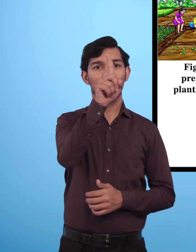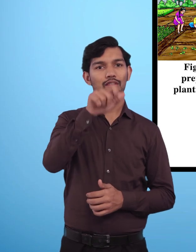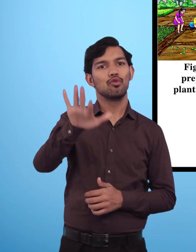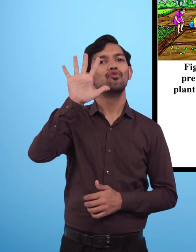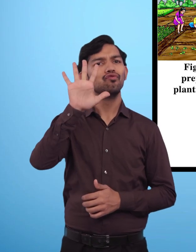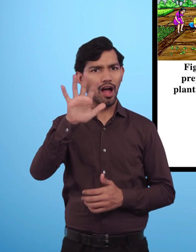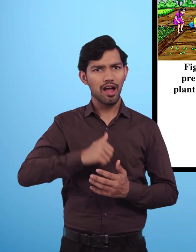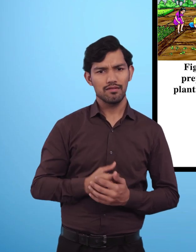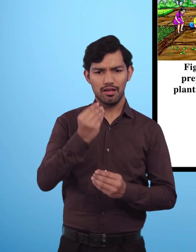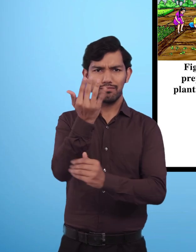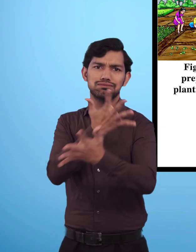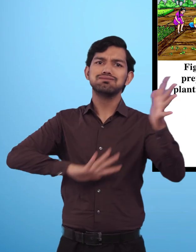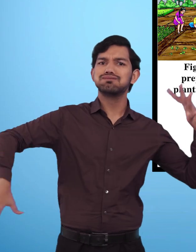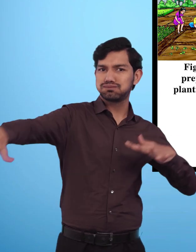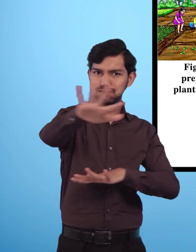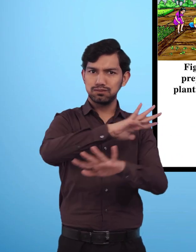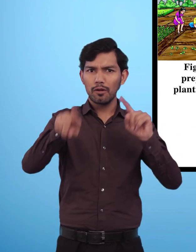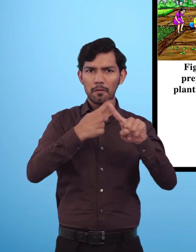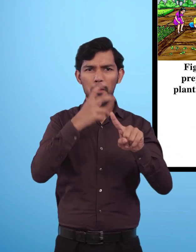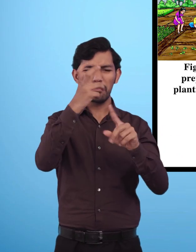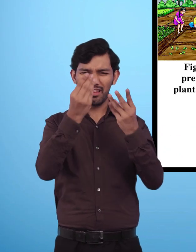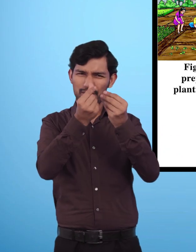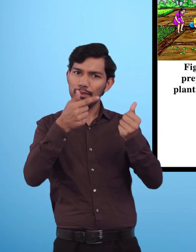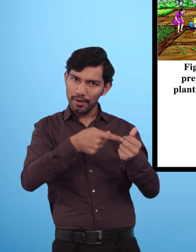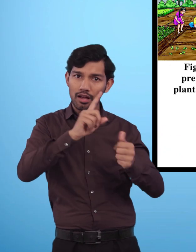Section 11.5 Soil, Rocks and Minerals.